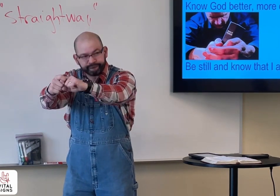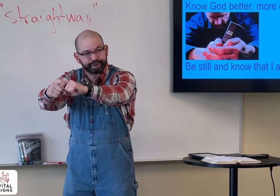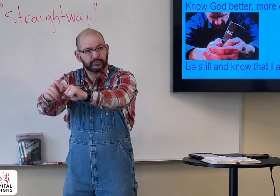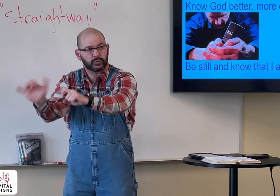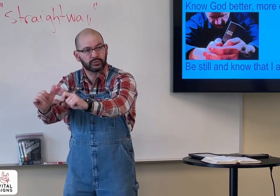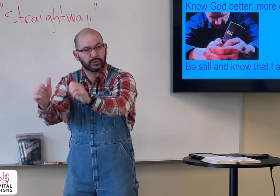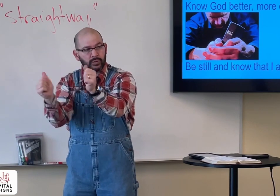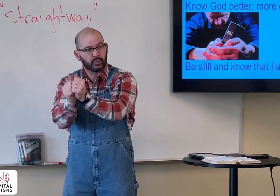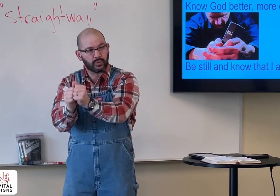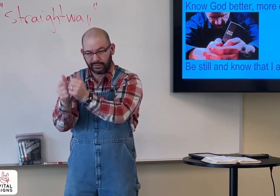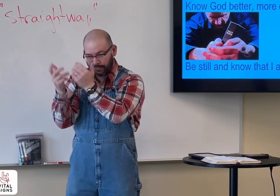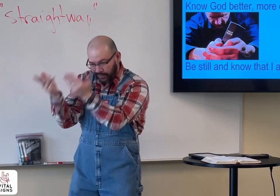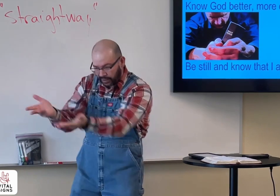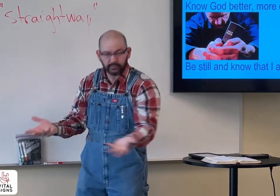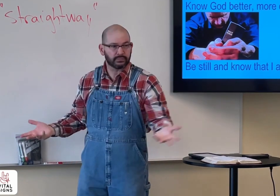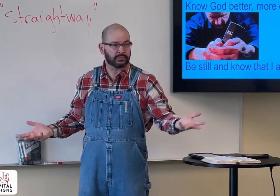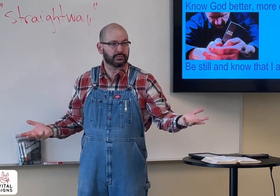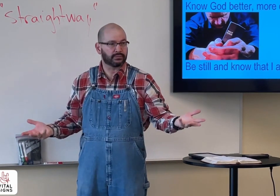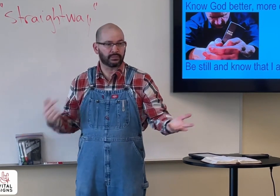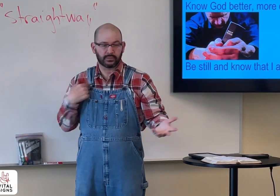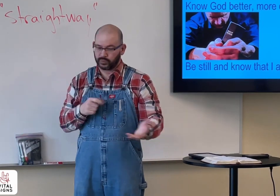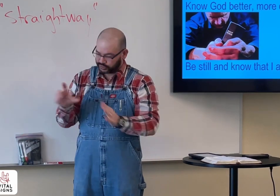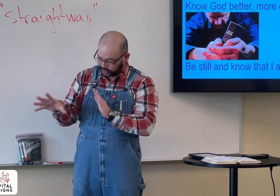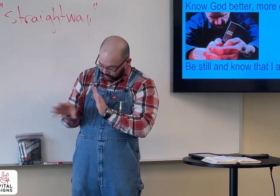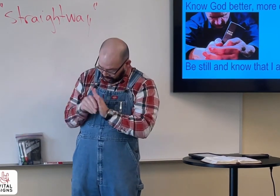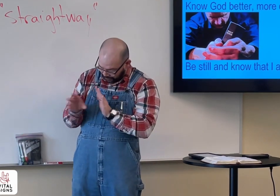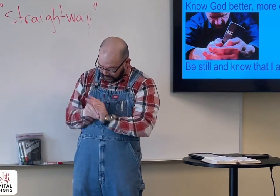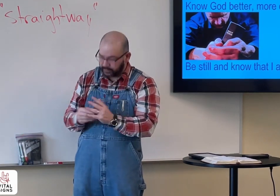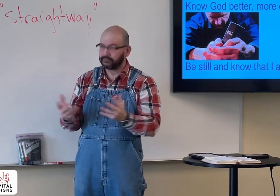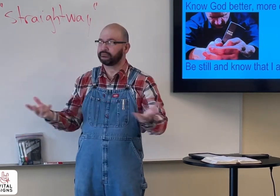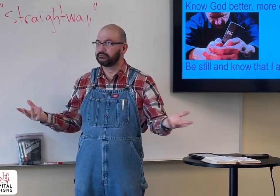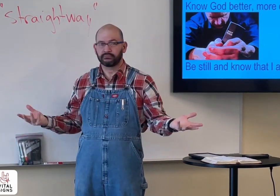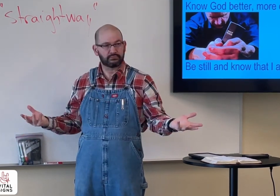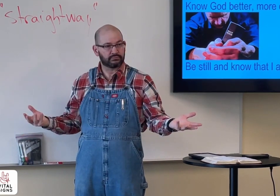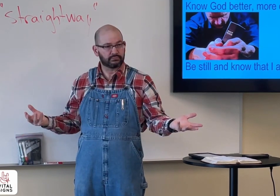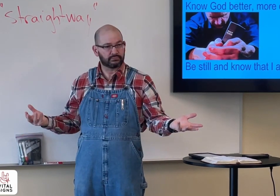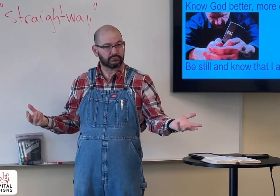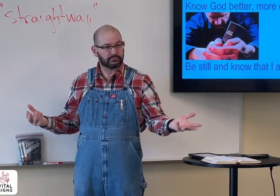Jesus said, stop, let's, and we need to copy